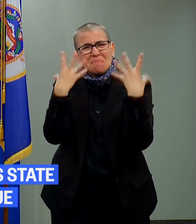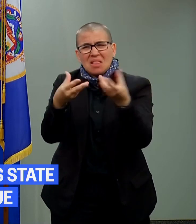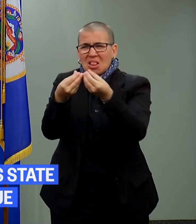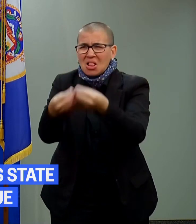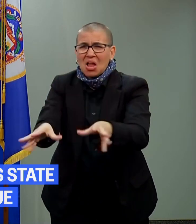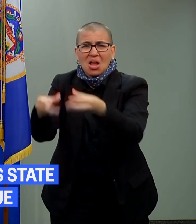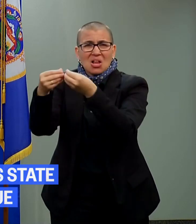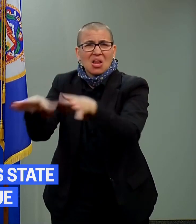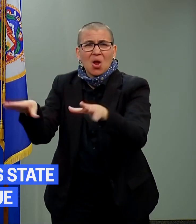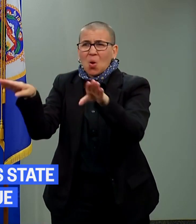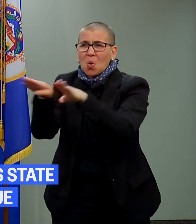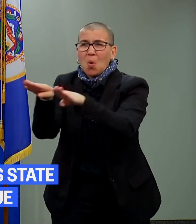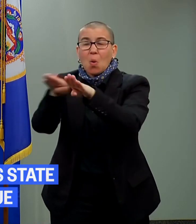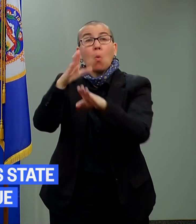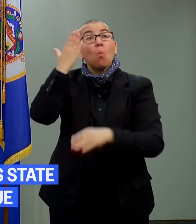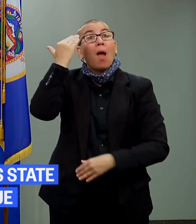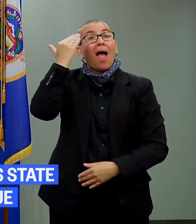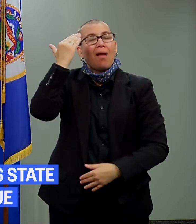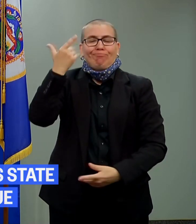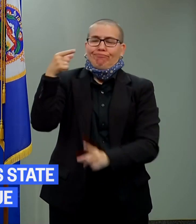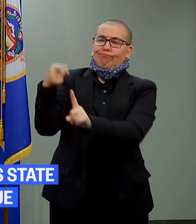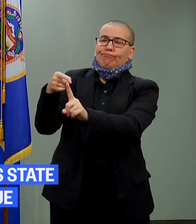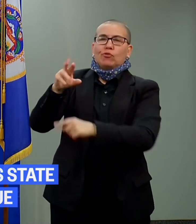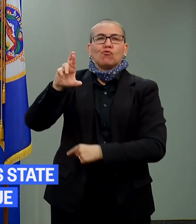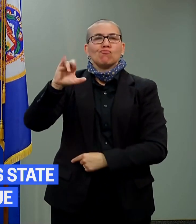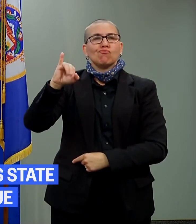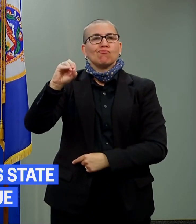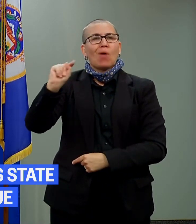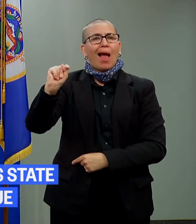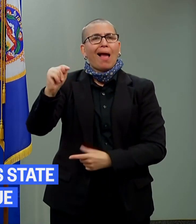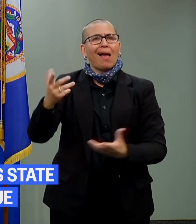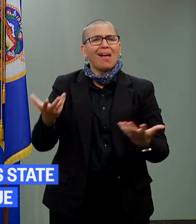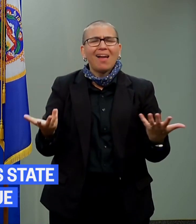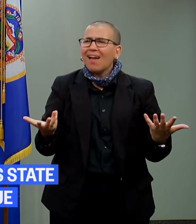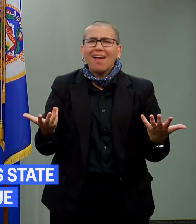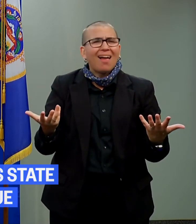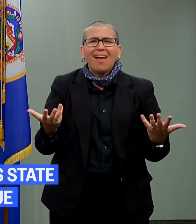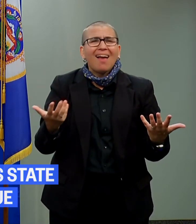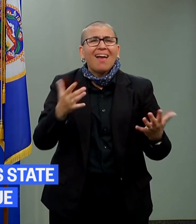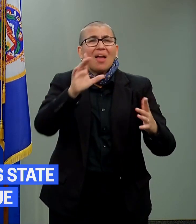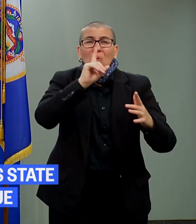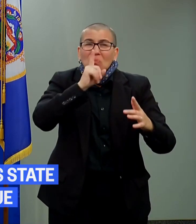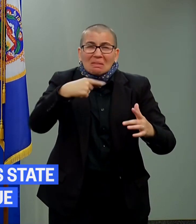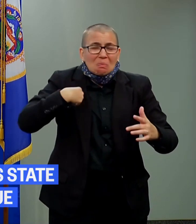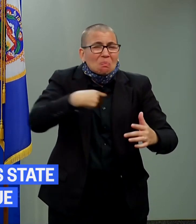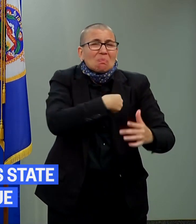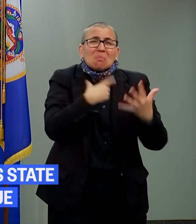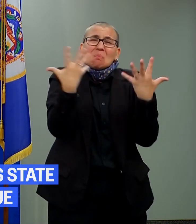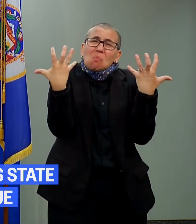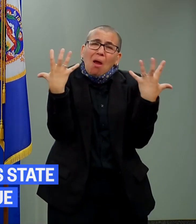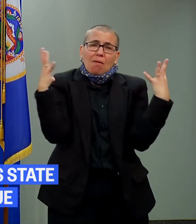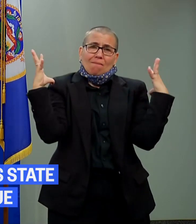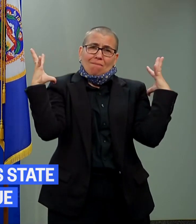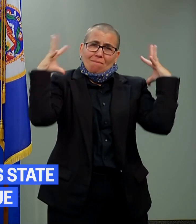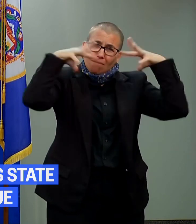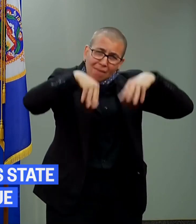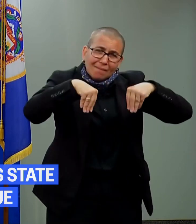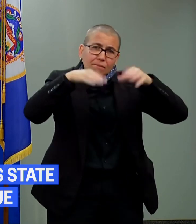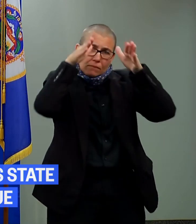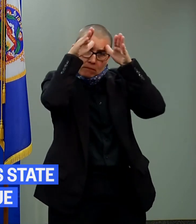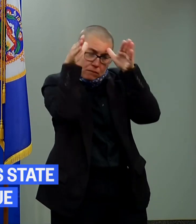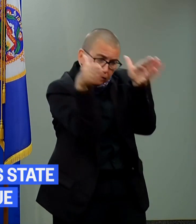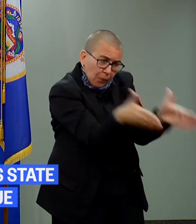to build and to go and participate in our economy. The one thing that is clear to me is those folks are not